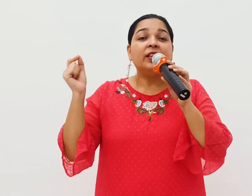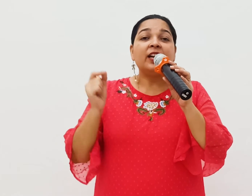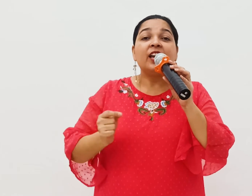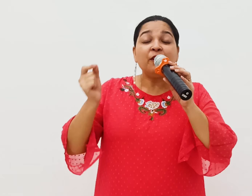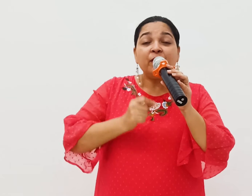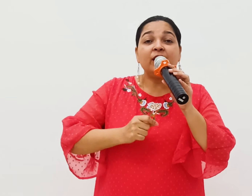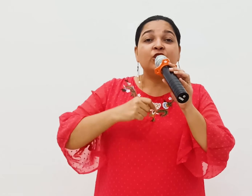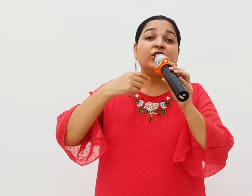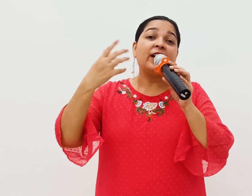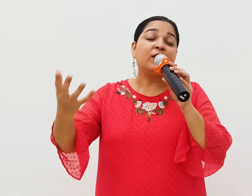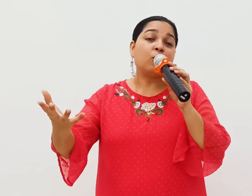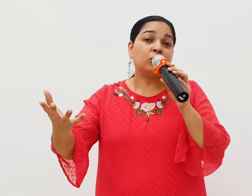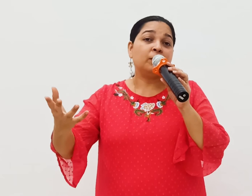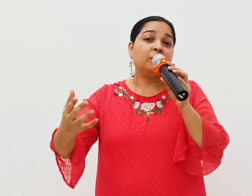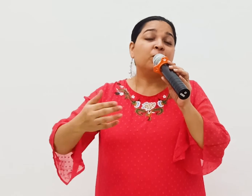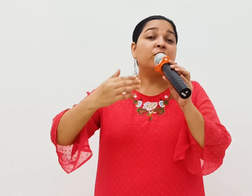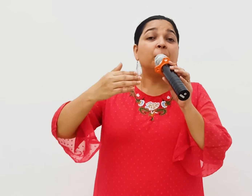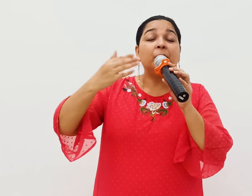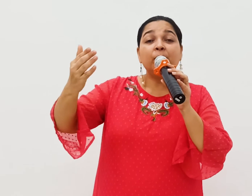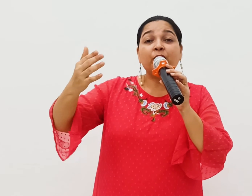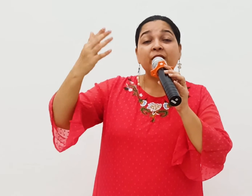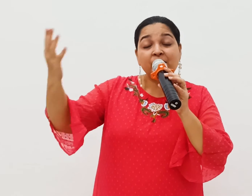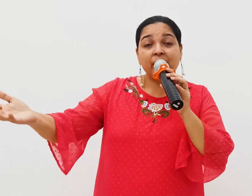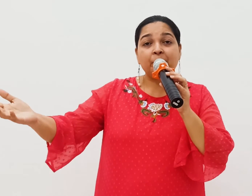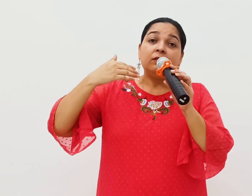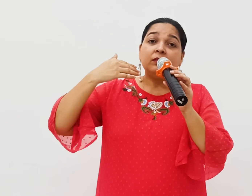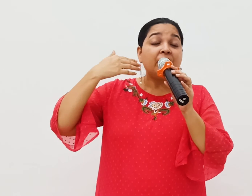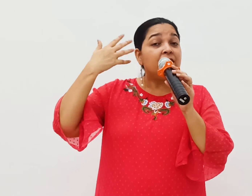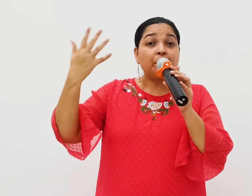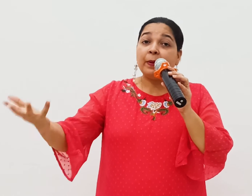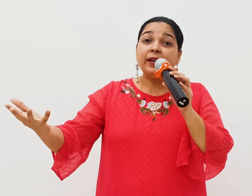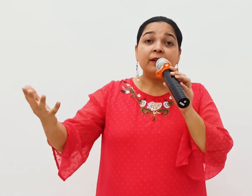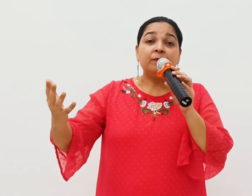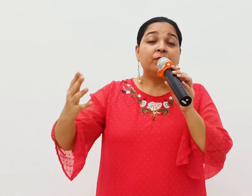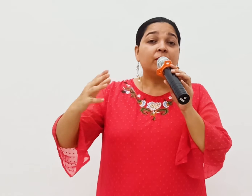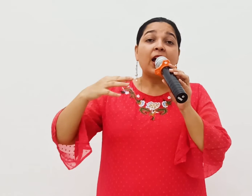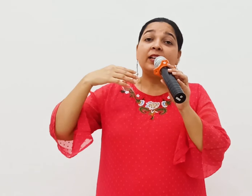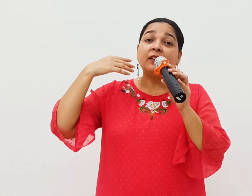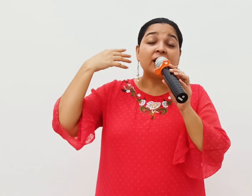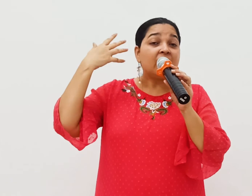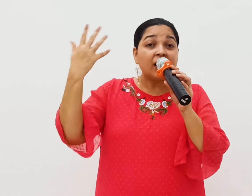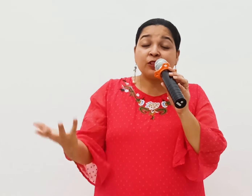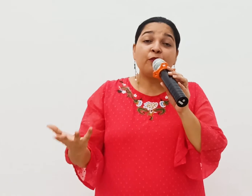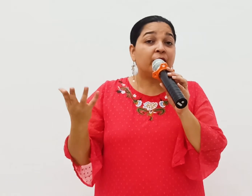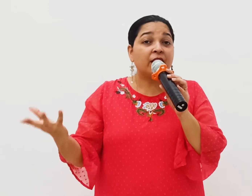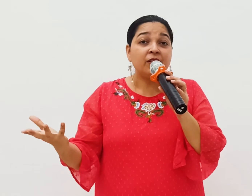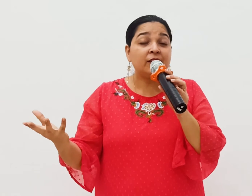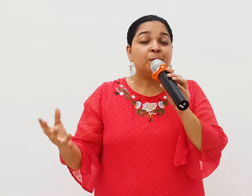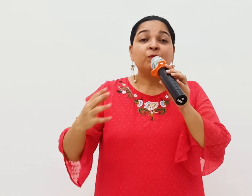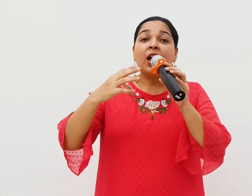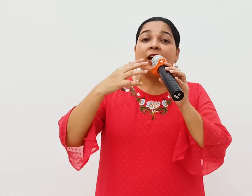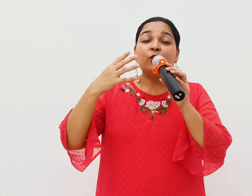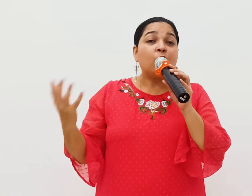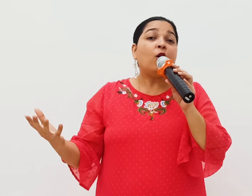knew that if he shared the gospel with the people of Nineveh, they will repent and they will ask for